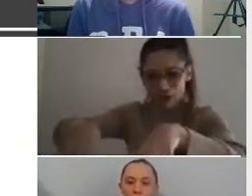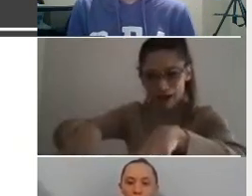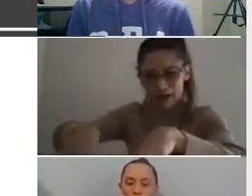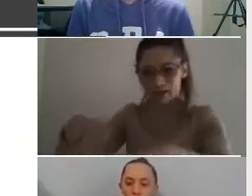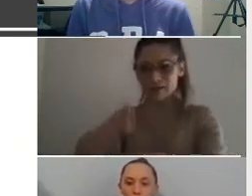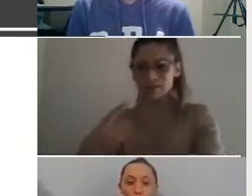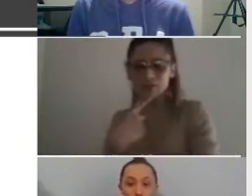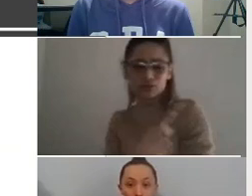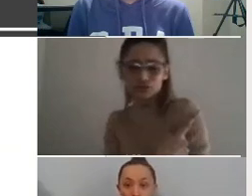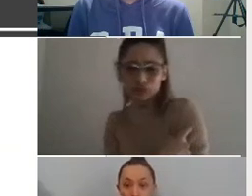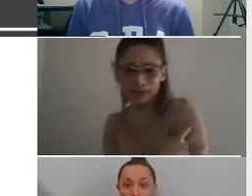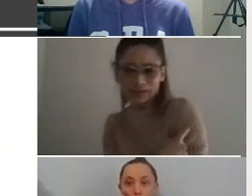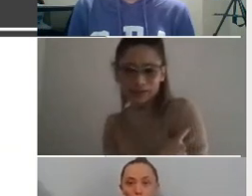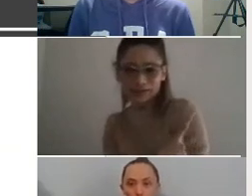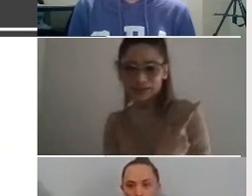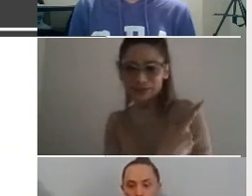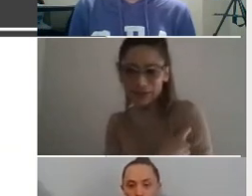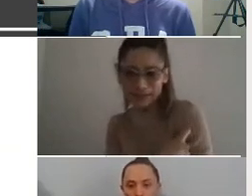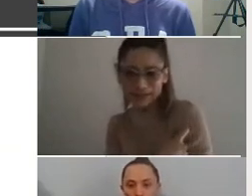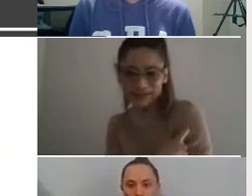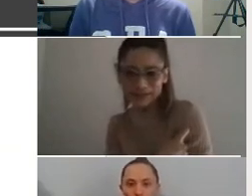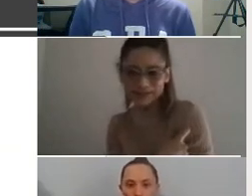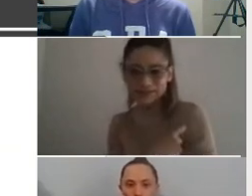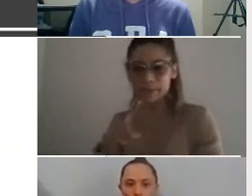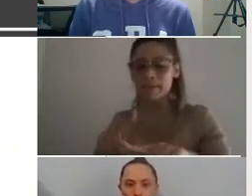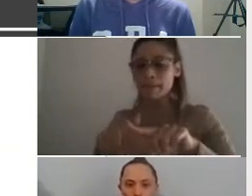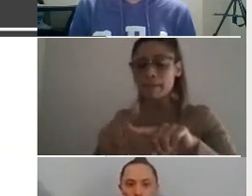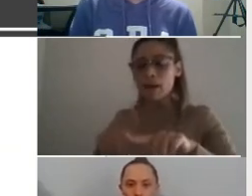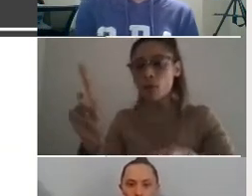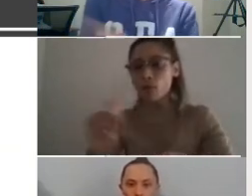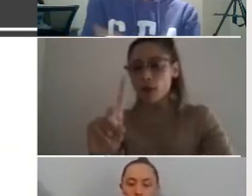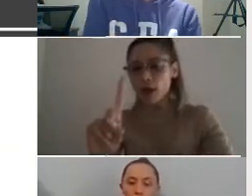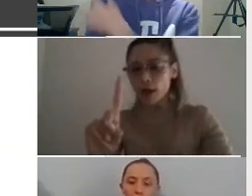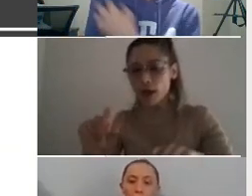could have 4 fingers or 1, depending on the severity of it.